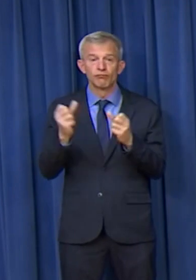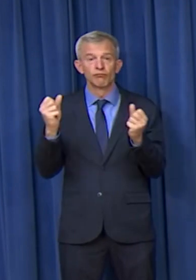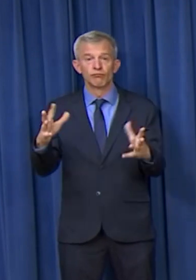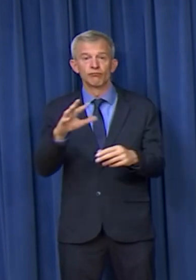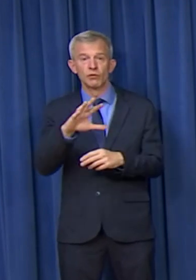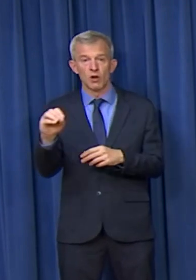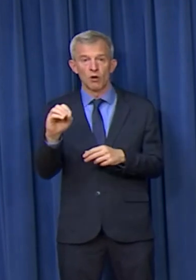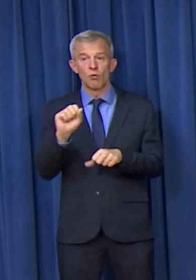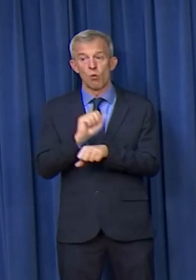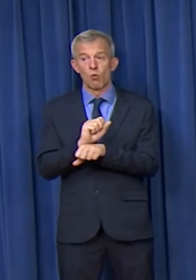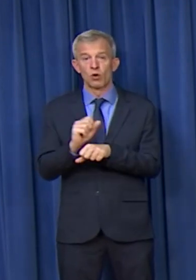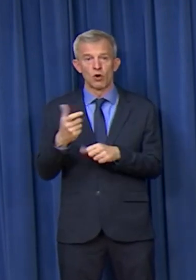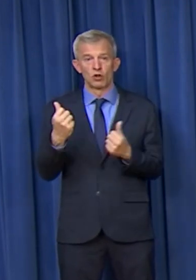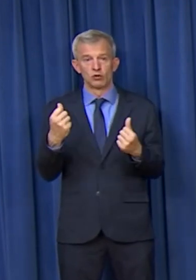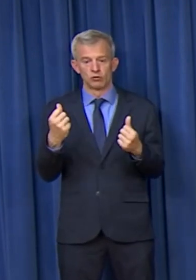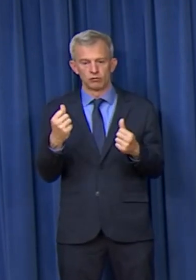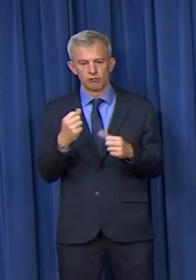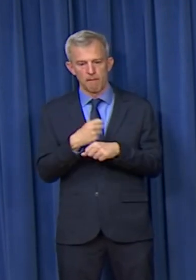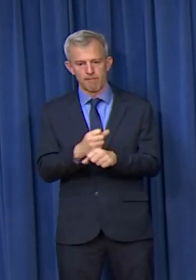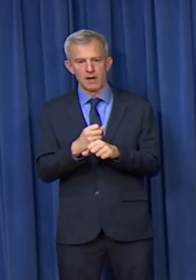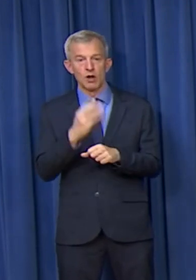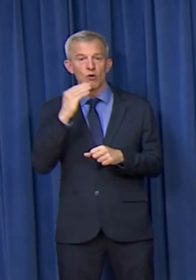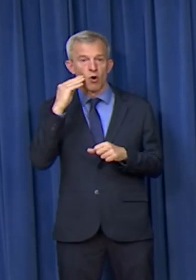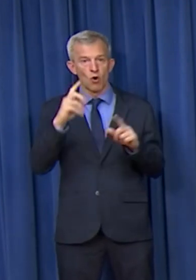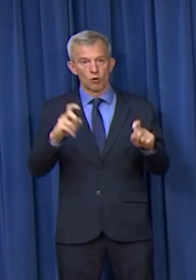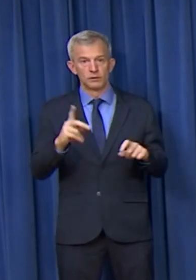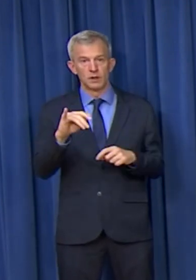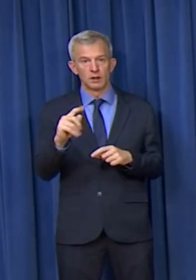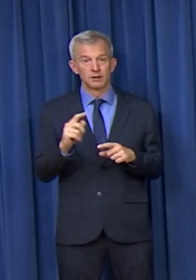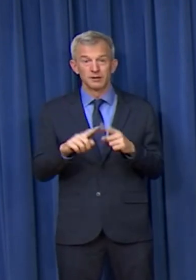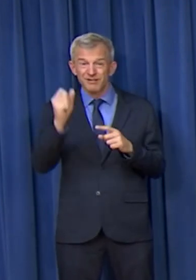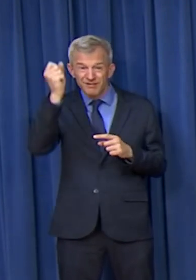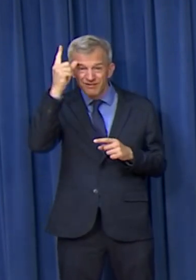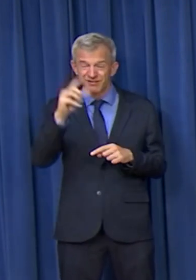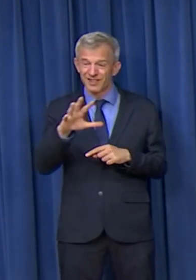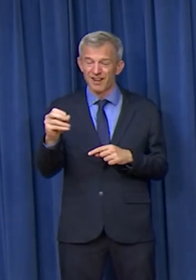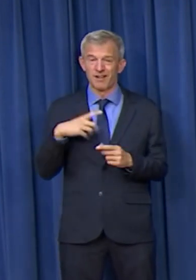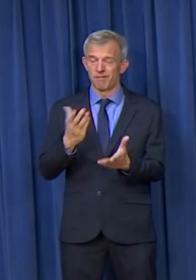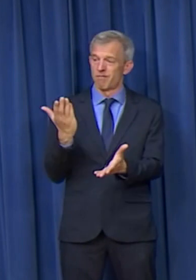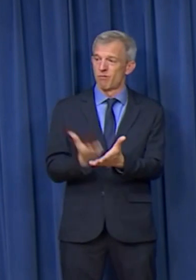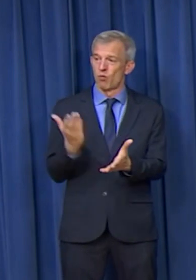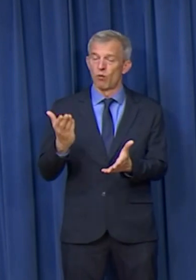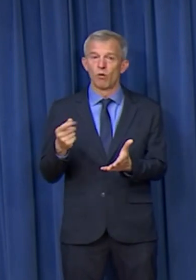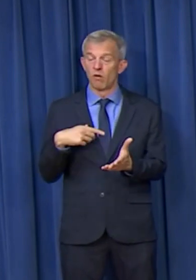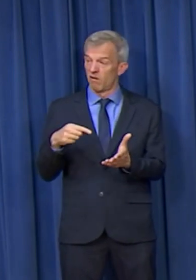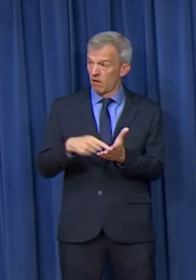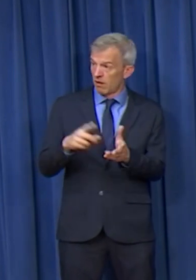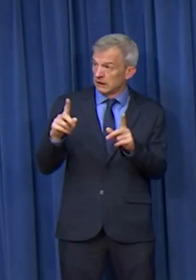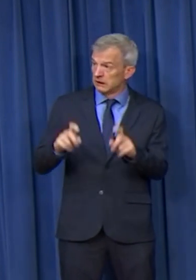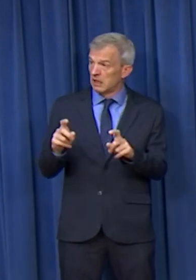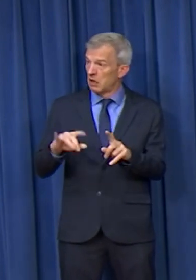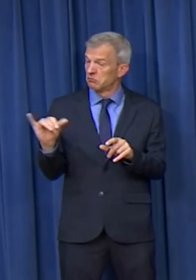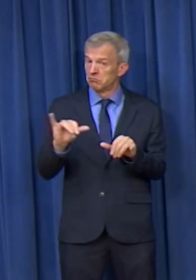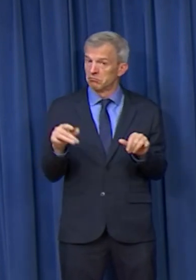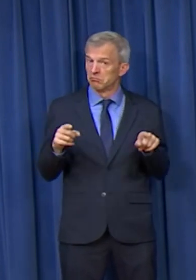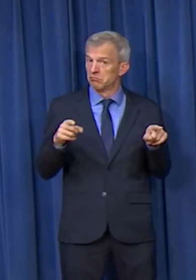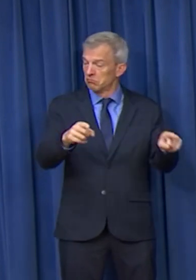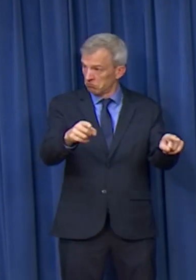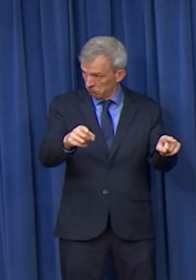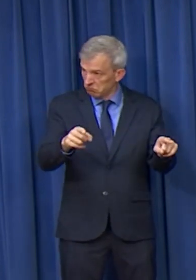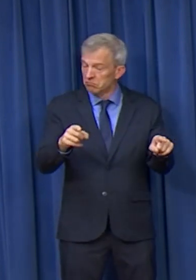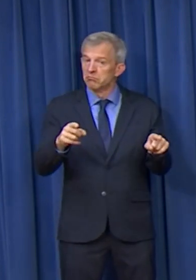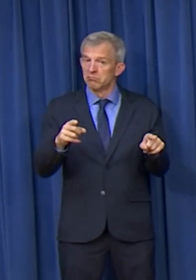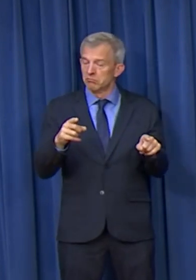going to have to show the FDA that the results of those tests are comparable to tests that are administered by health